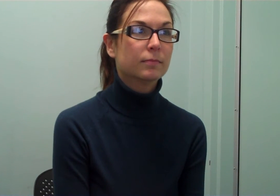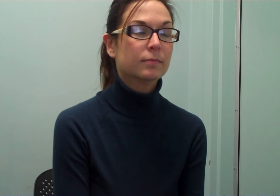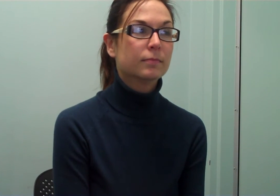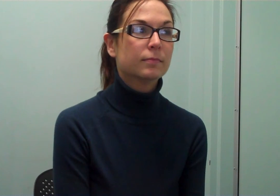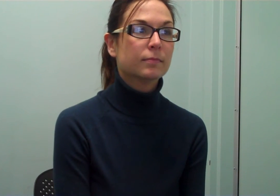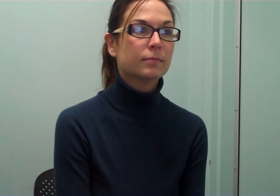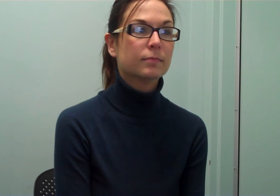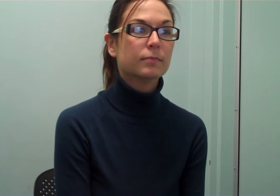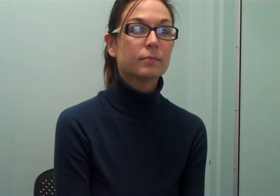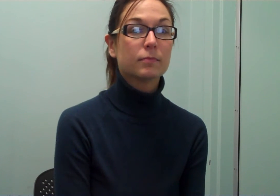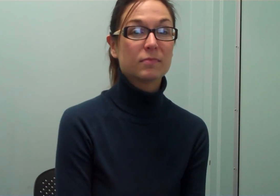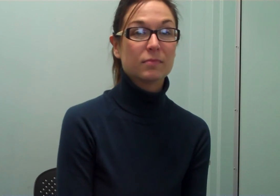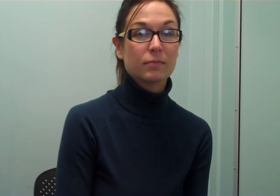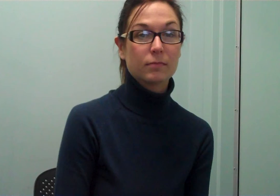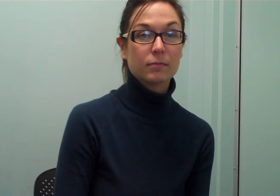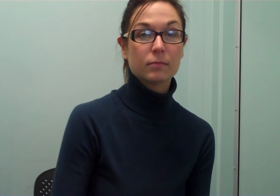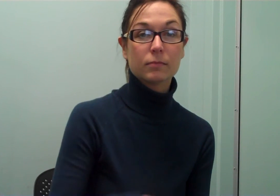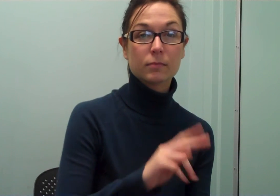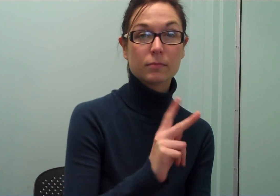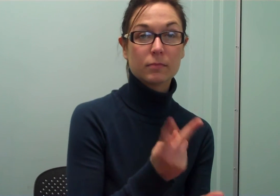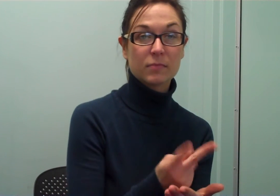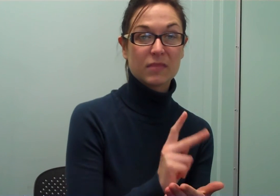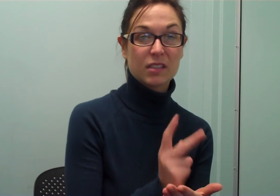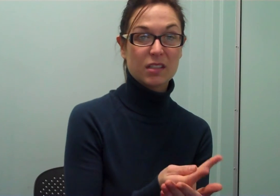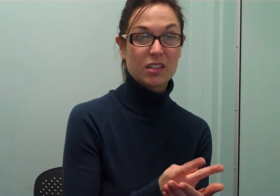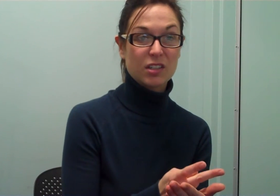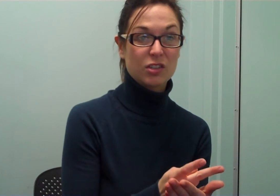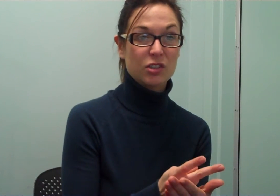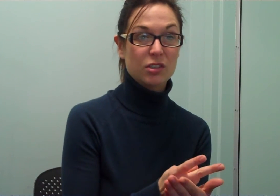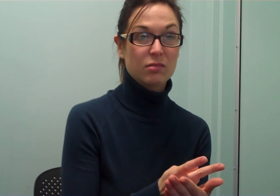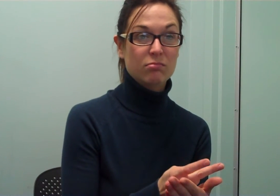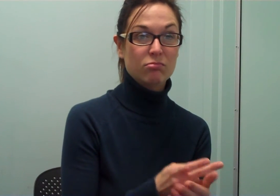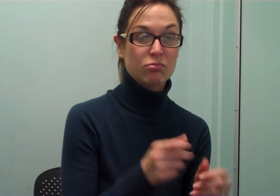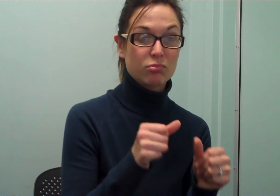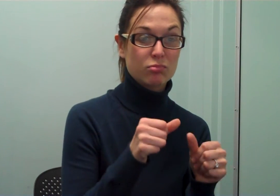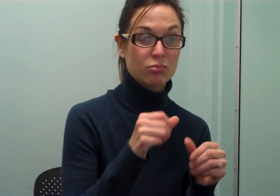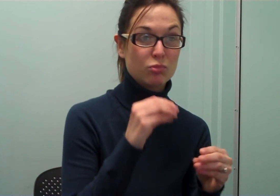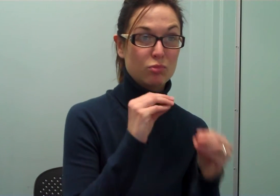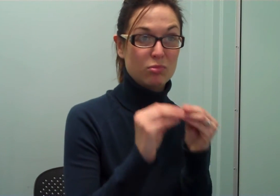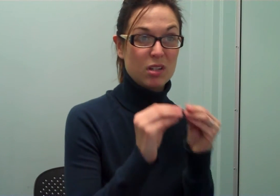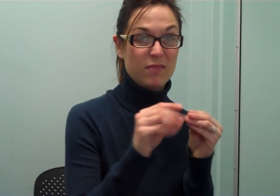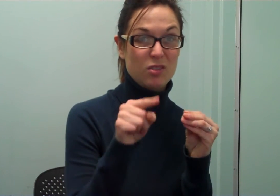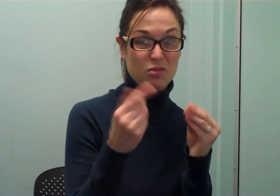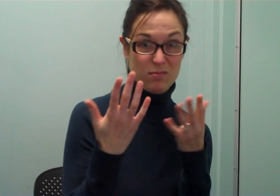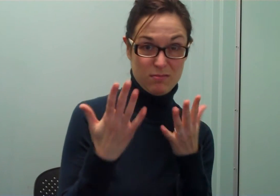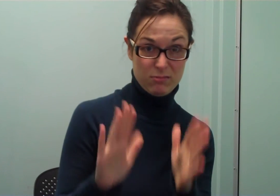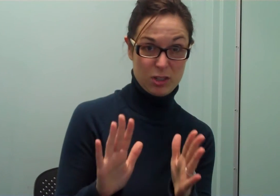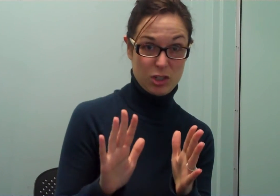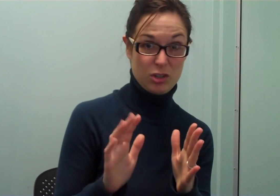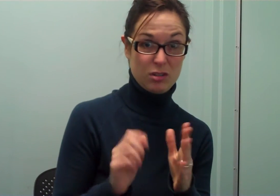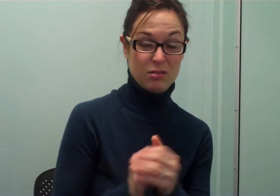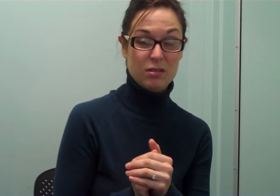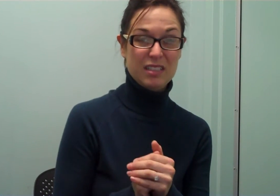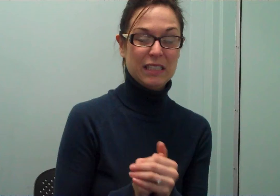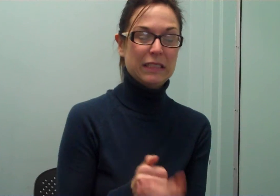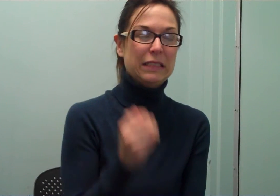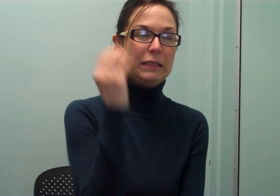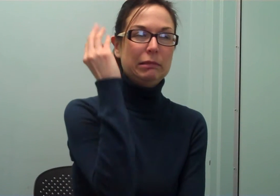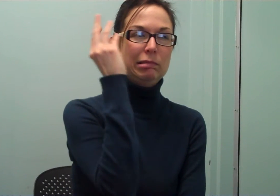Are you finished renovating the kitchen? I noticed that perhaps it could use a coat of